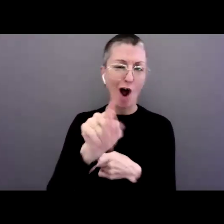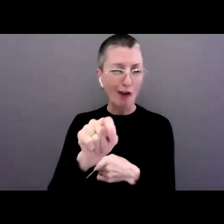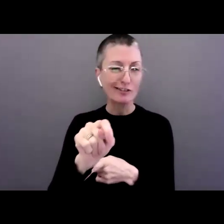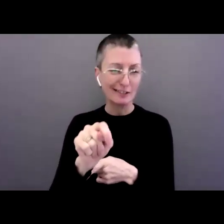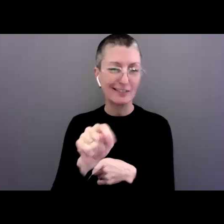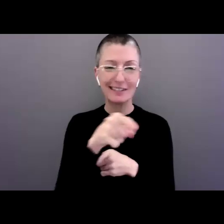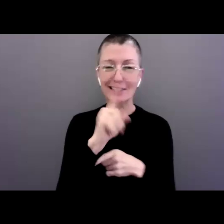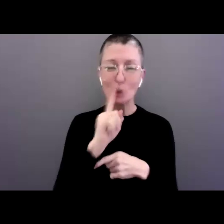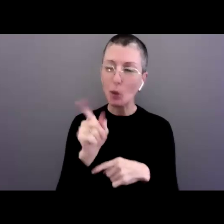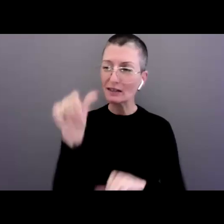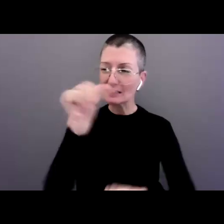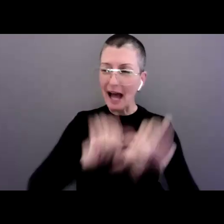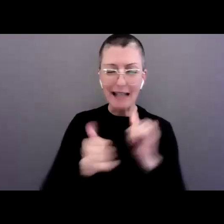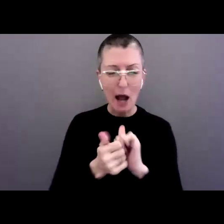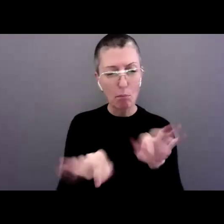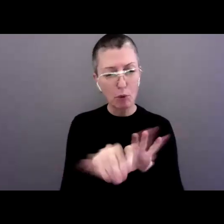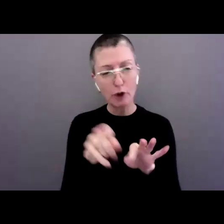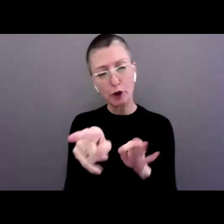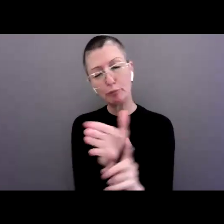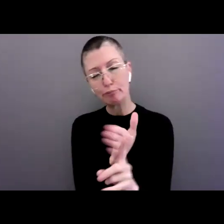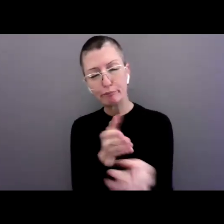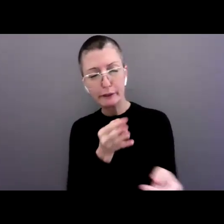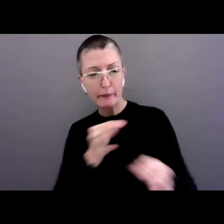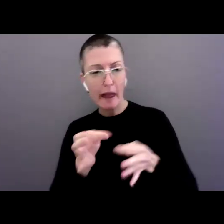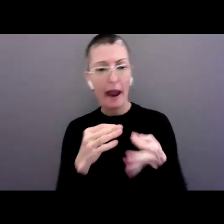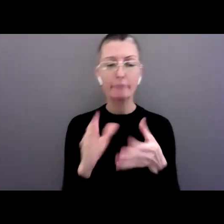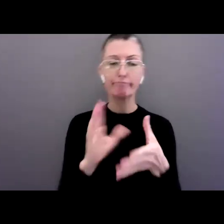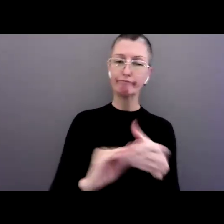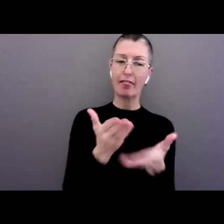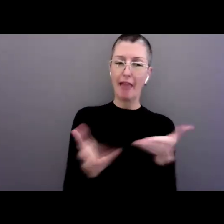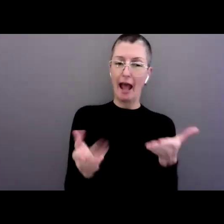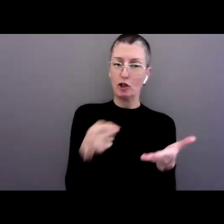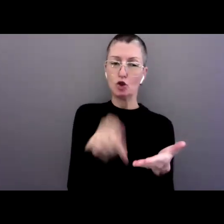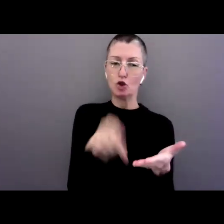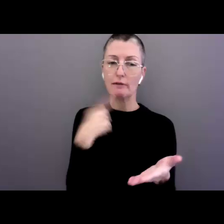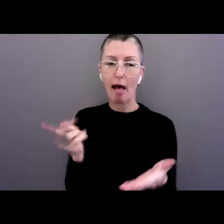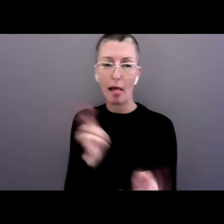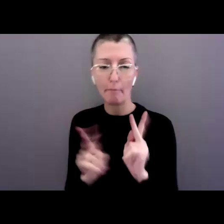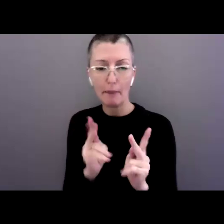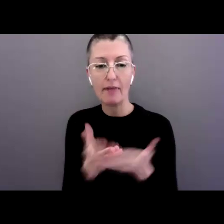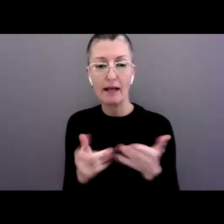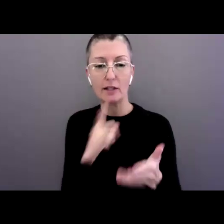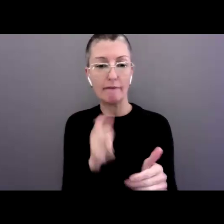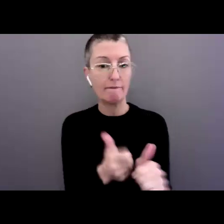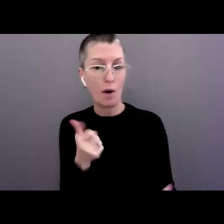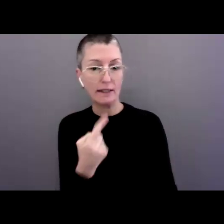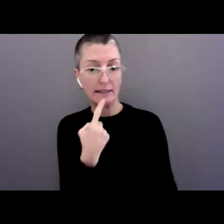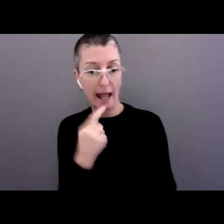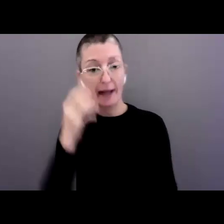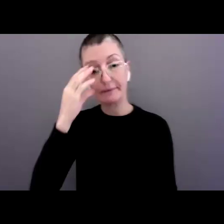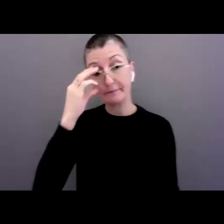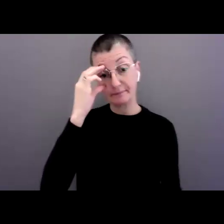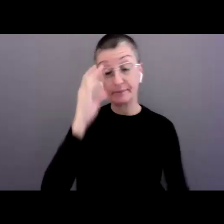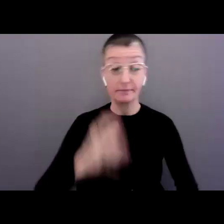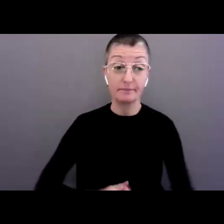these people during your experience, how you sell, things you should say and you should not say, which I don't really have the time to break